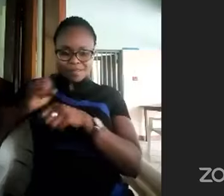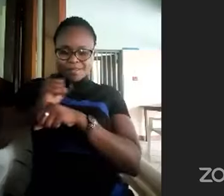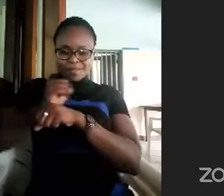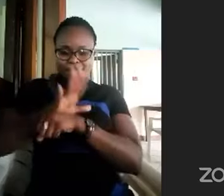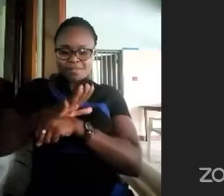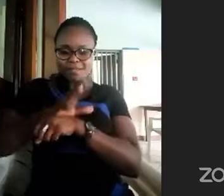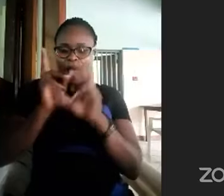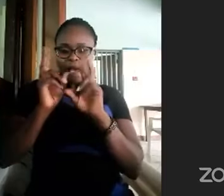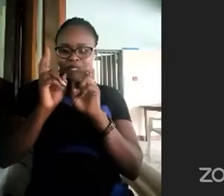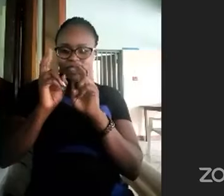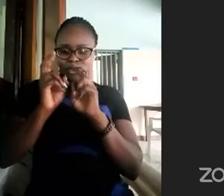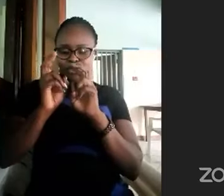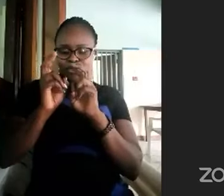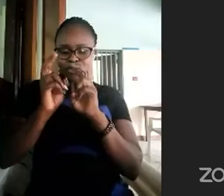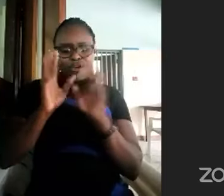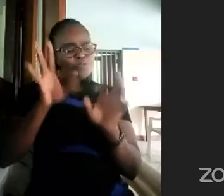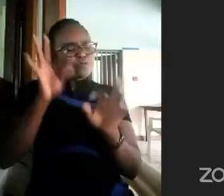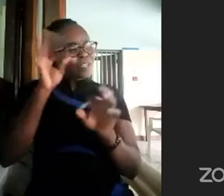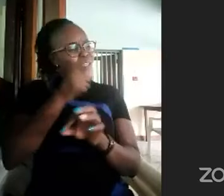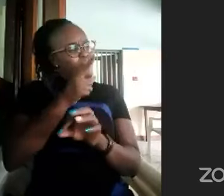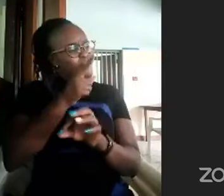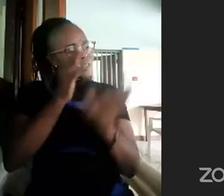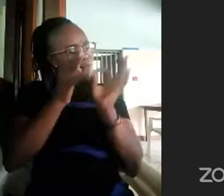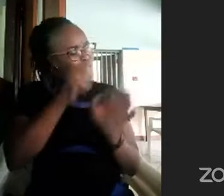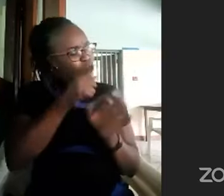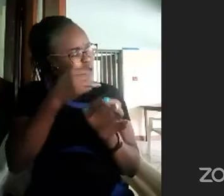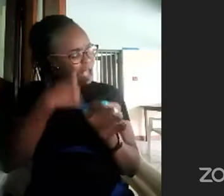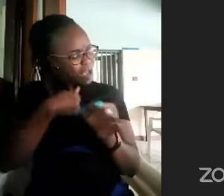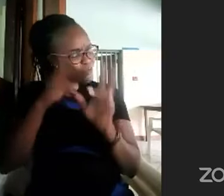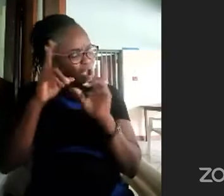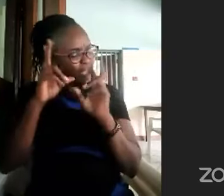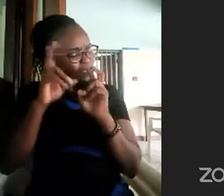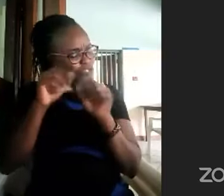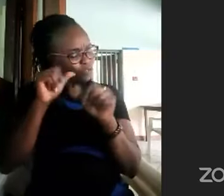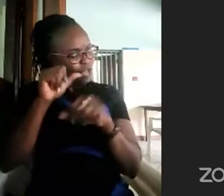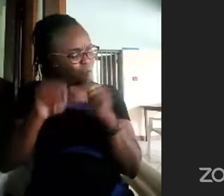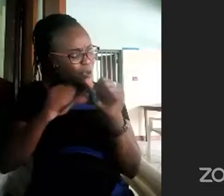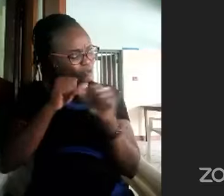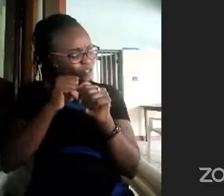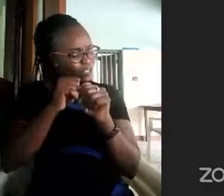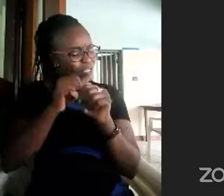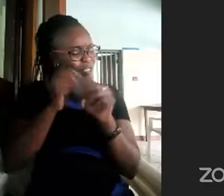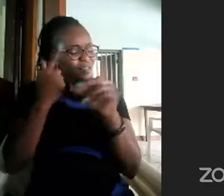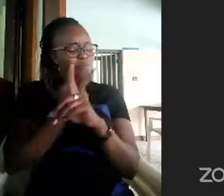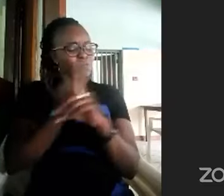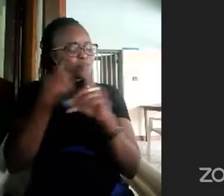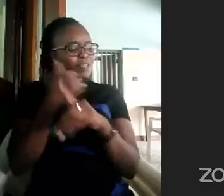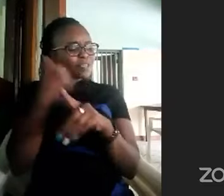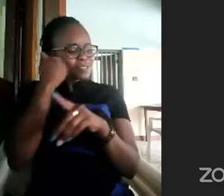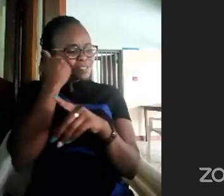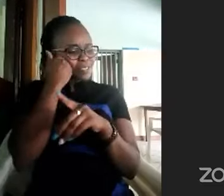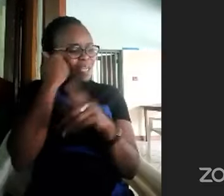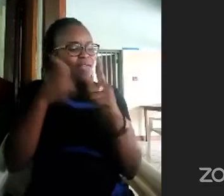comprehensive sexuality education programs that are tailored to individuals or persons with